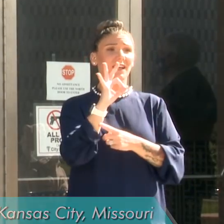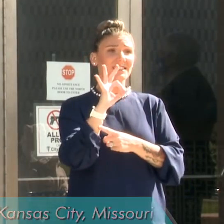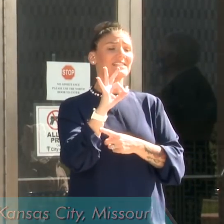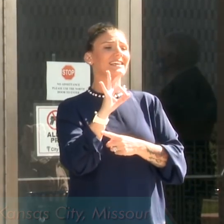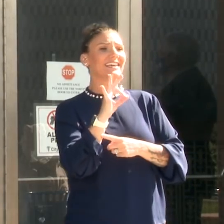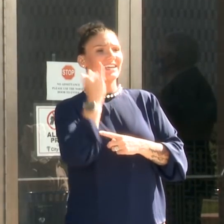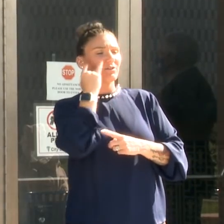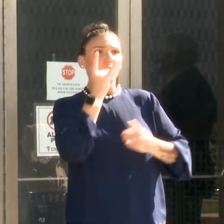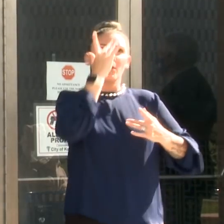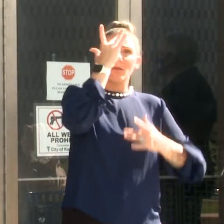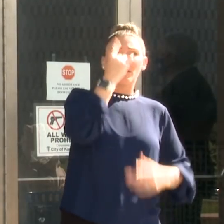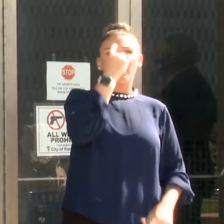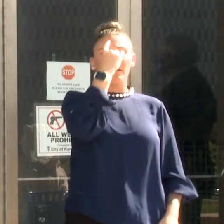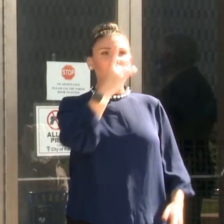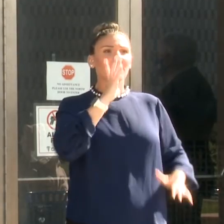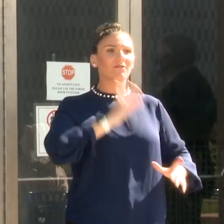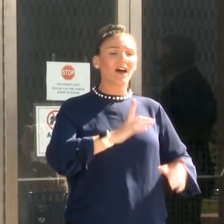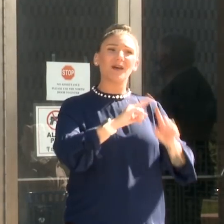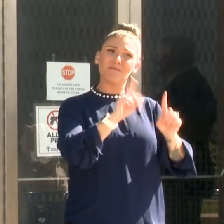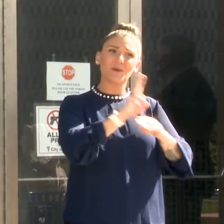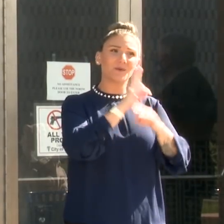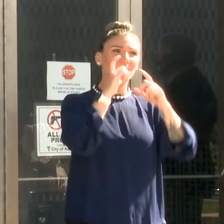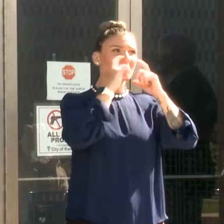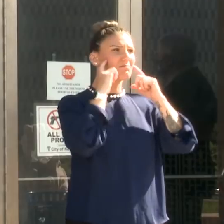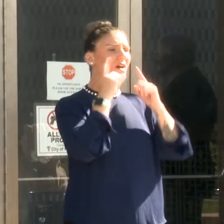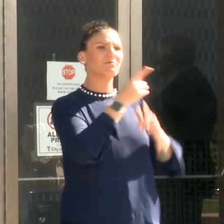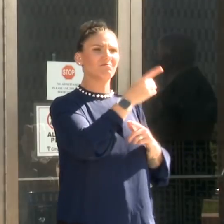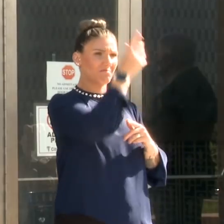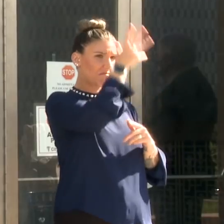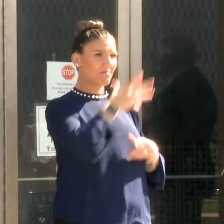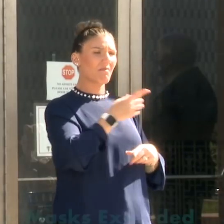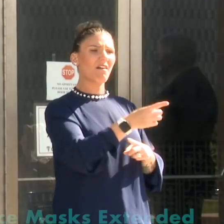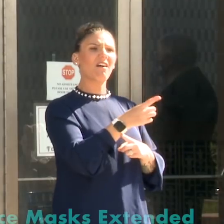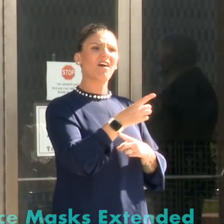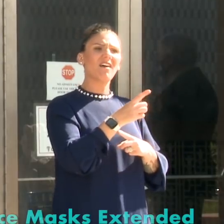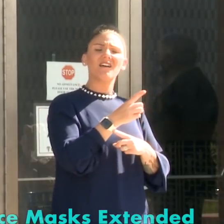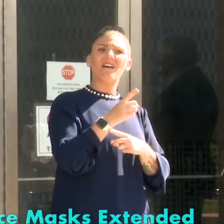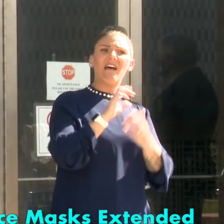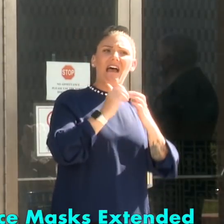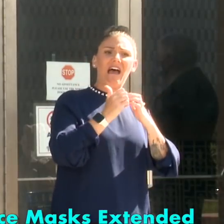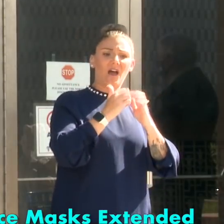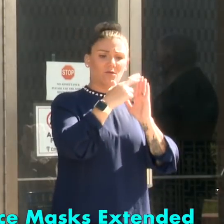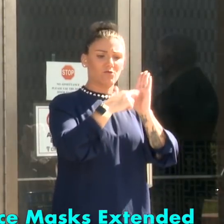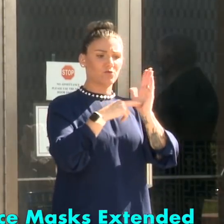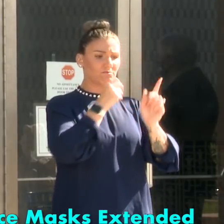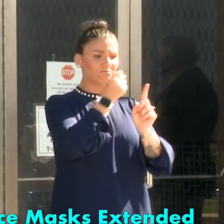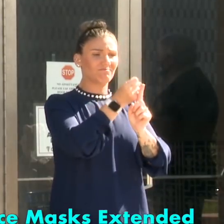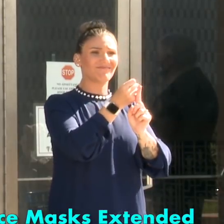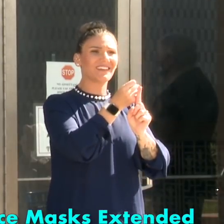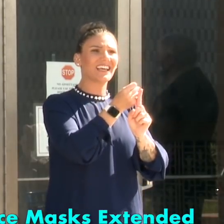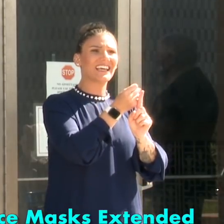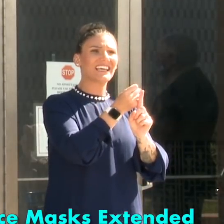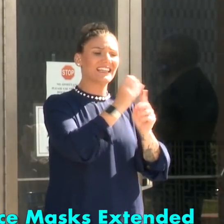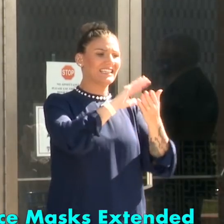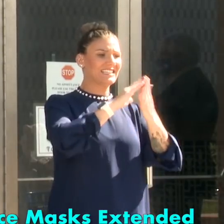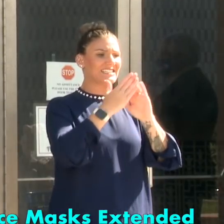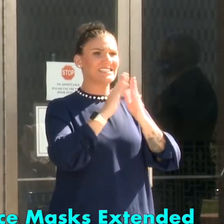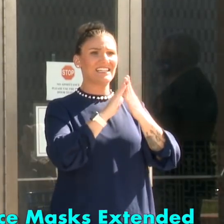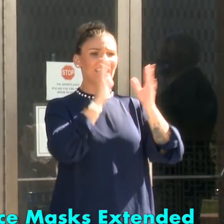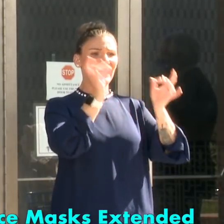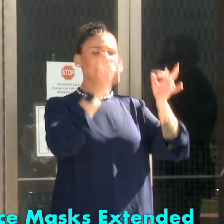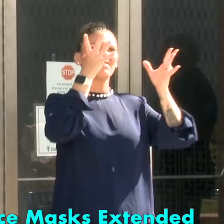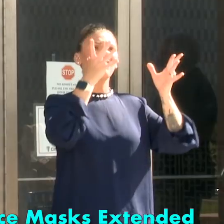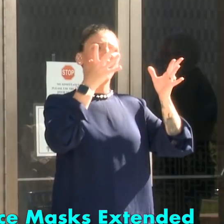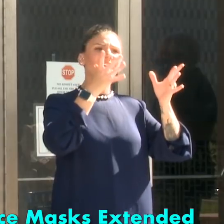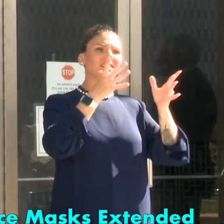to wear a mask as well. John? Mr. Mayor, how are these rules impacting the city's violence prevention events